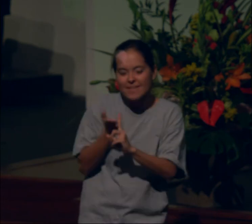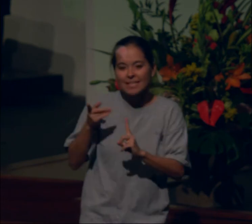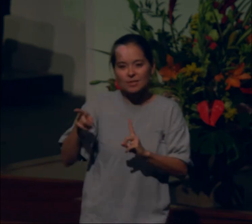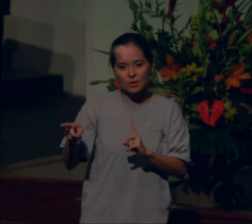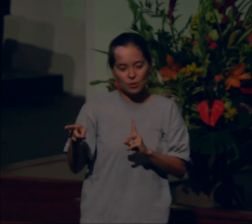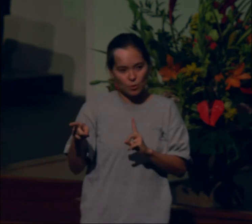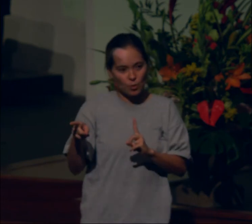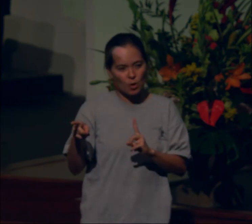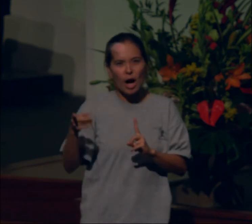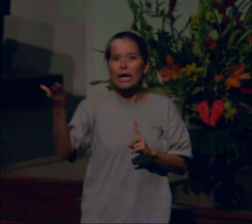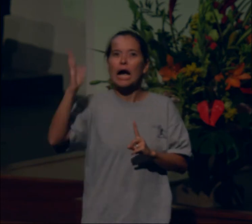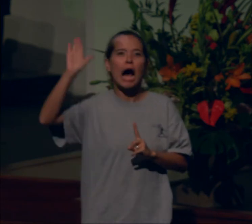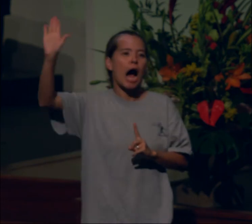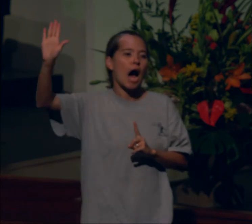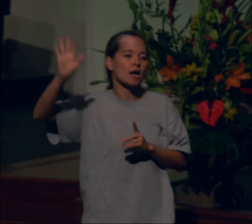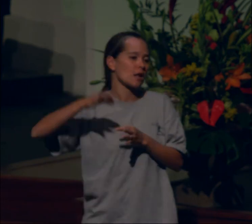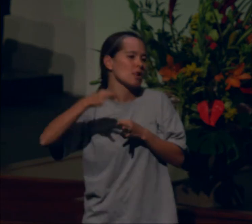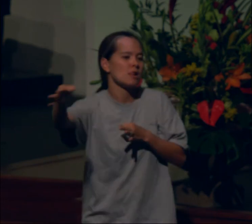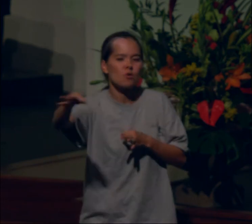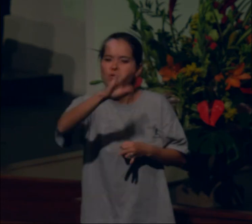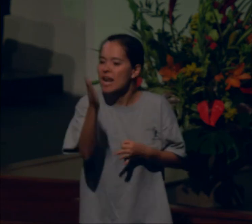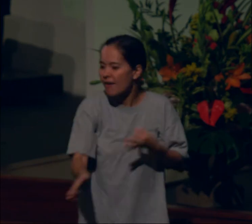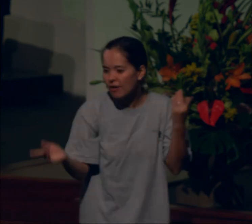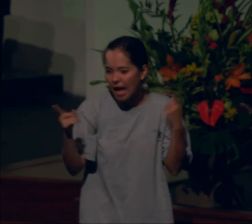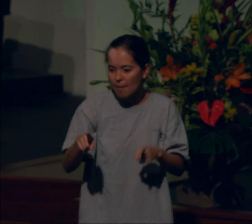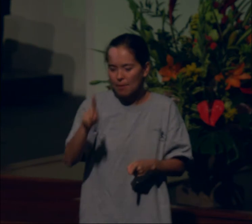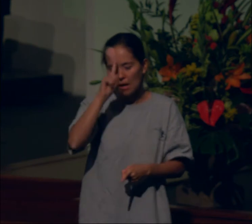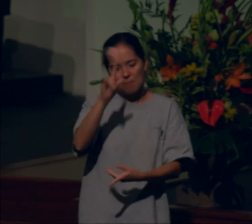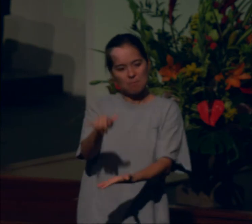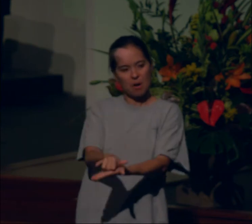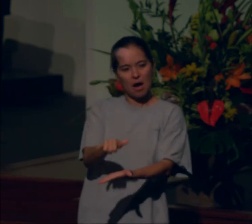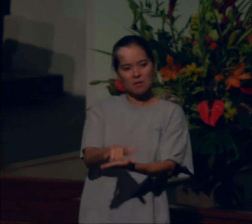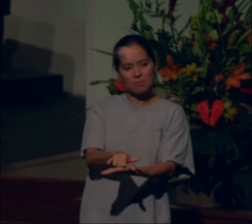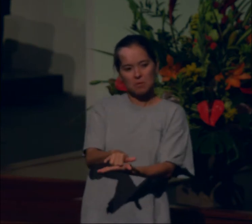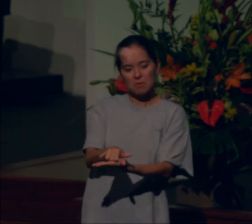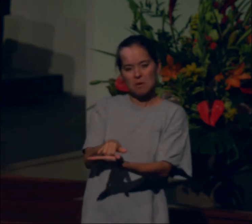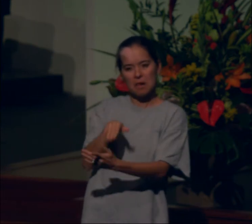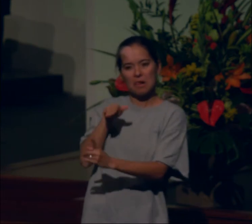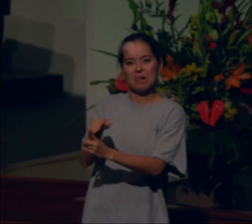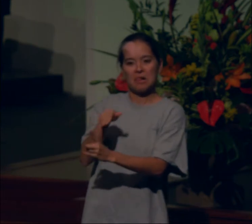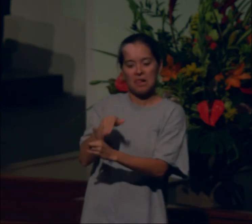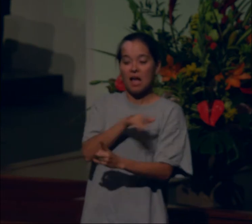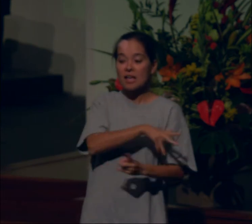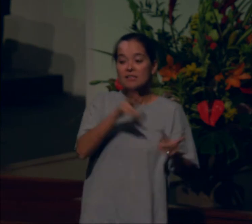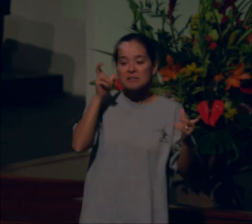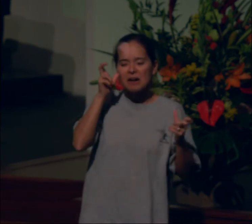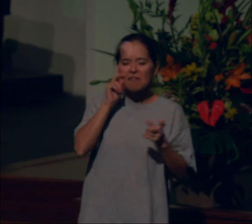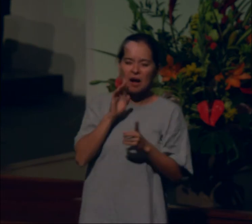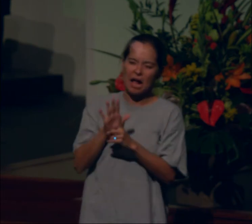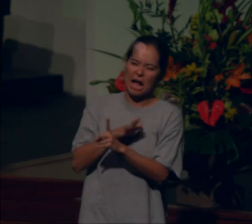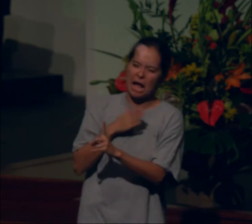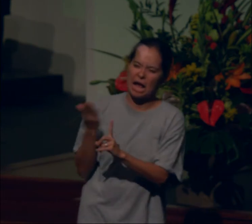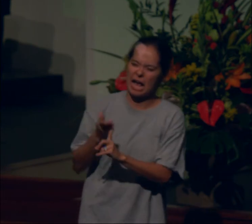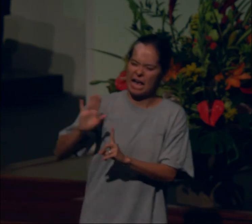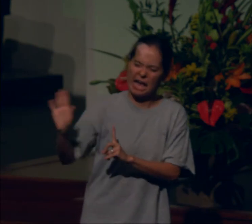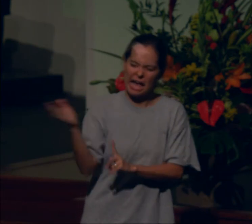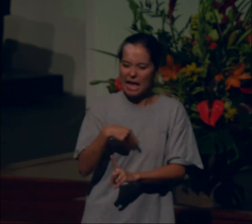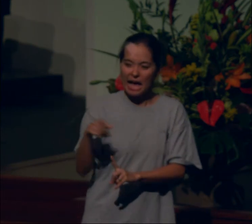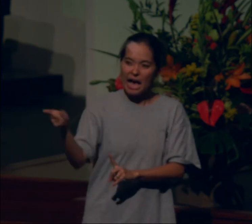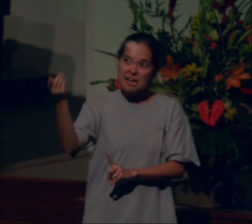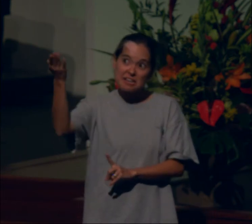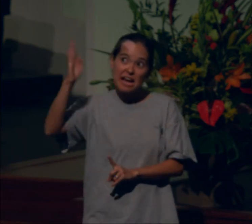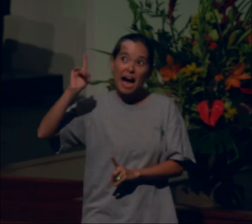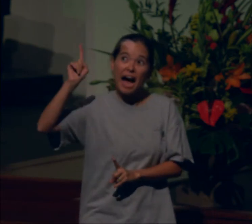that God is reneging on his promises. It is Satan's job to convince you that you serve